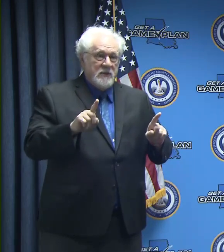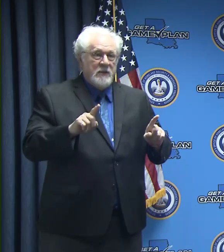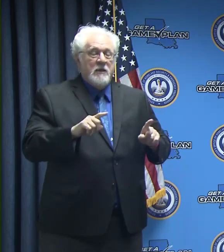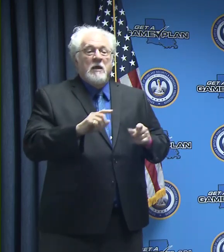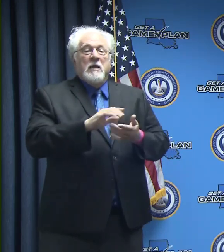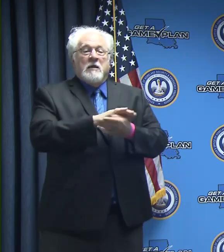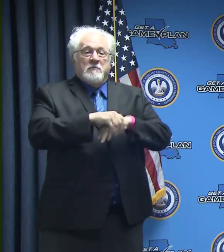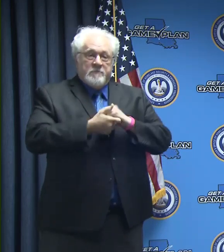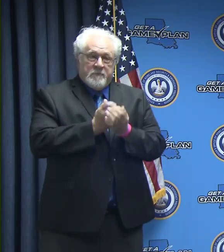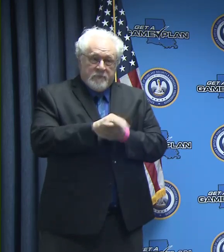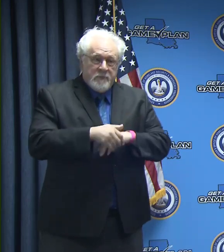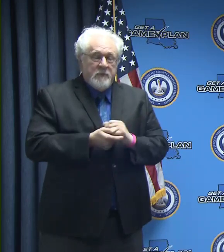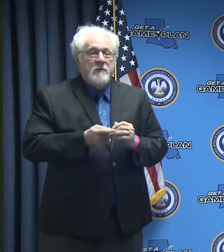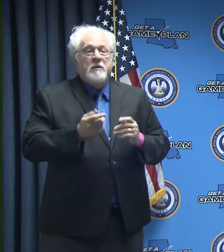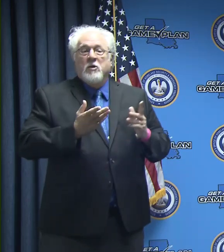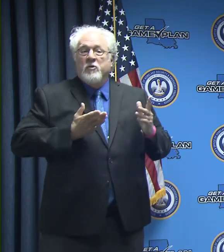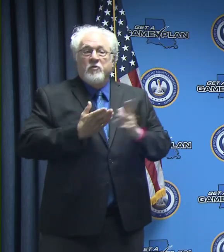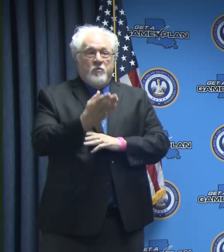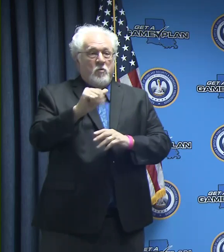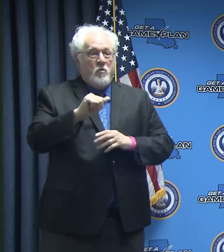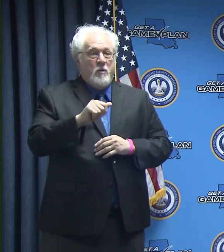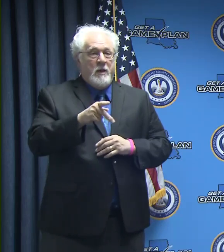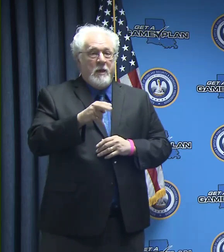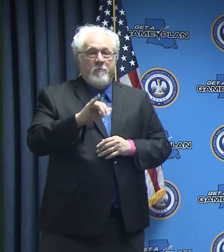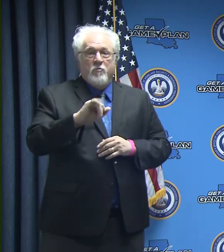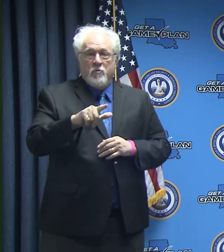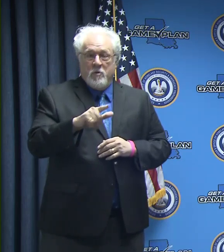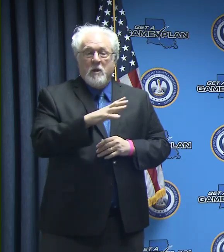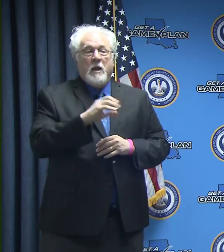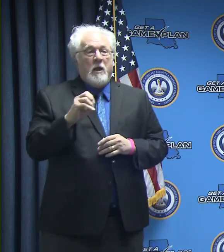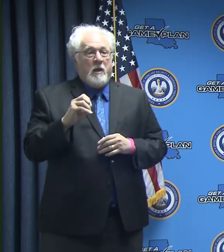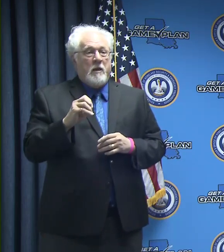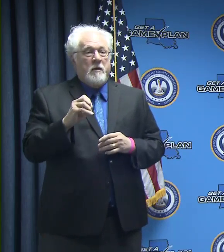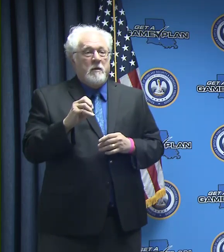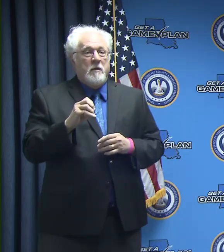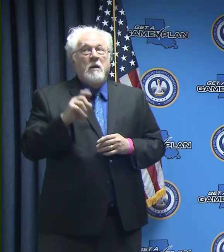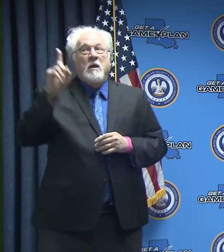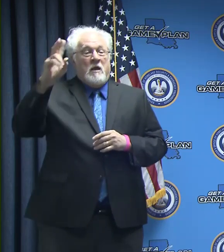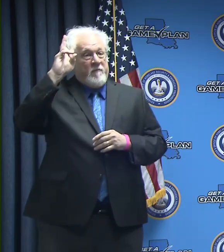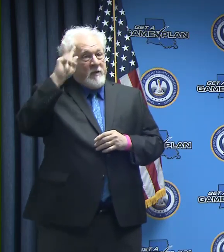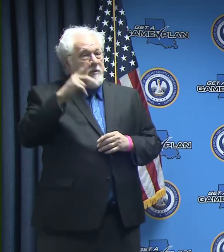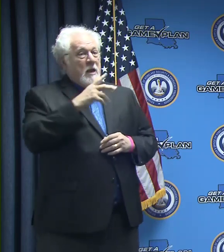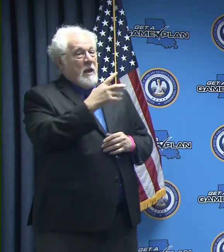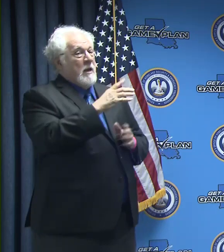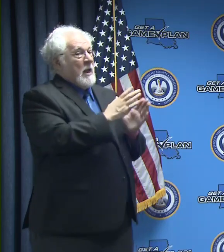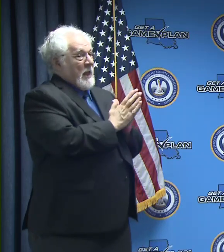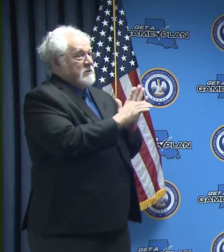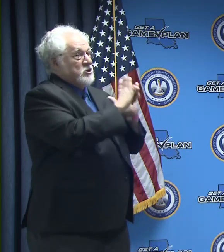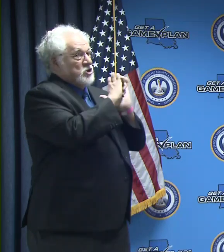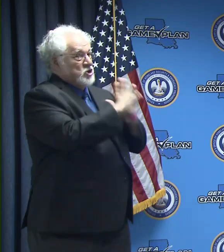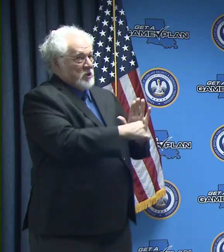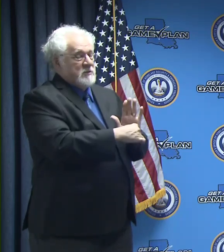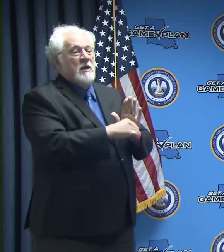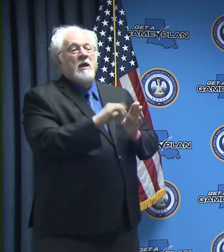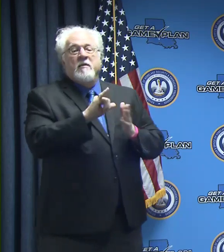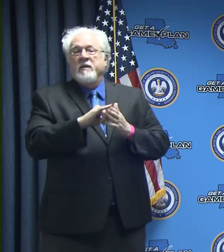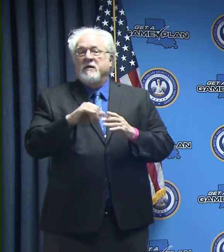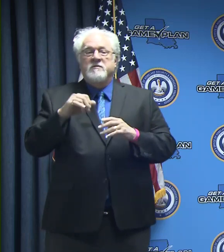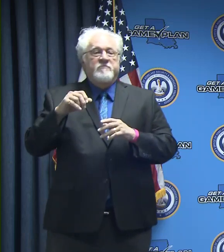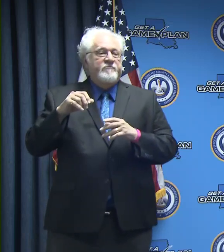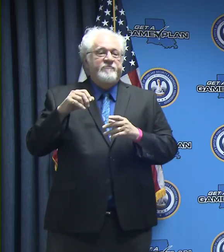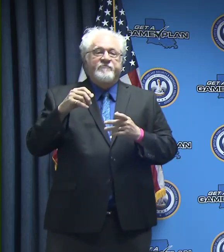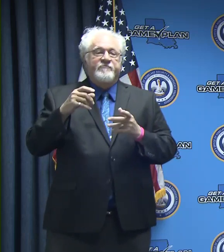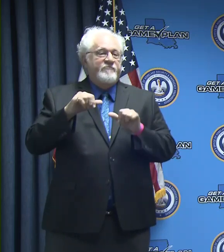good hygiene all the way through the month of April. And he asked me to really stress that to people, and of course that is consistent